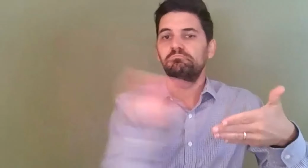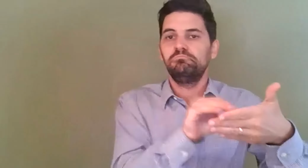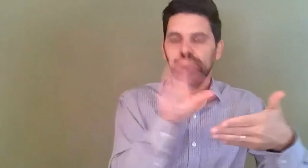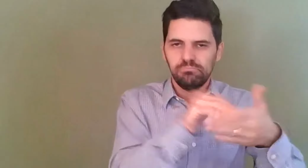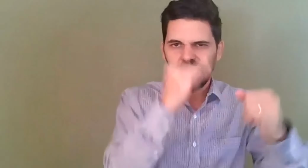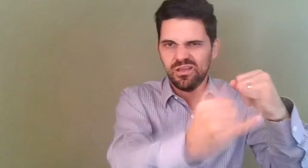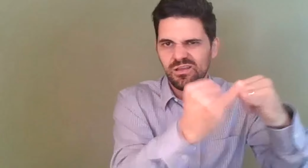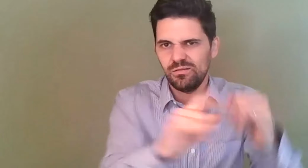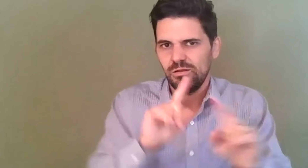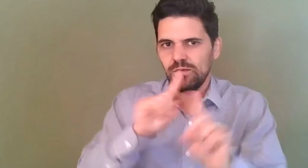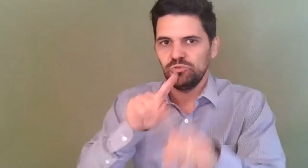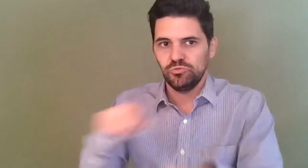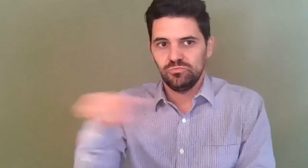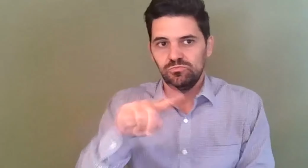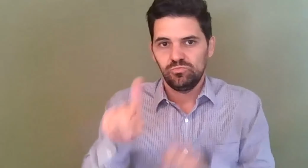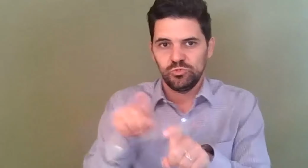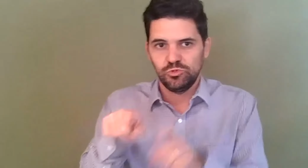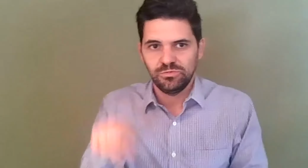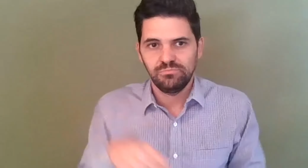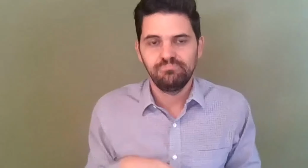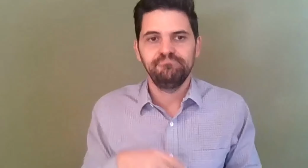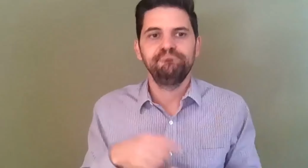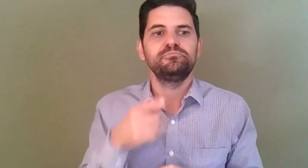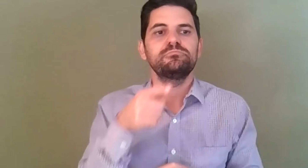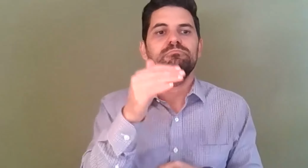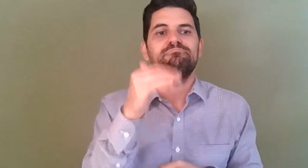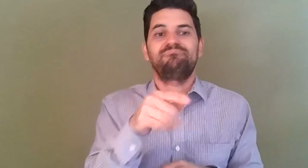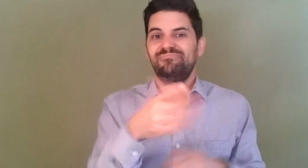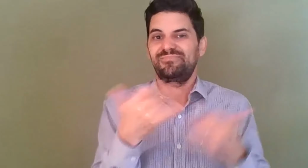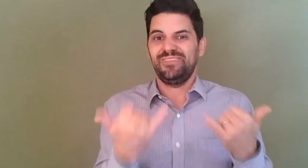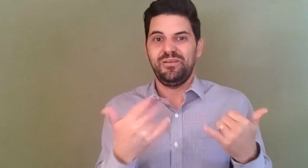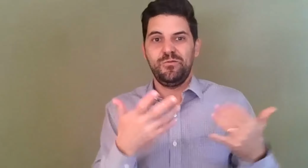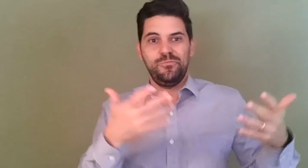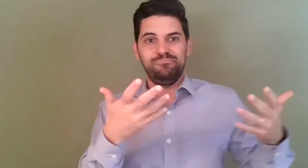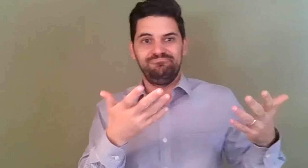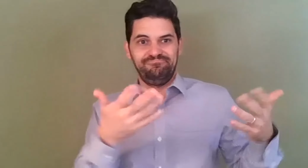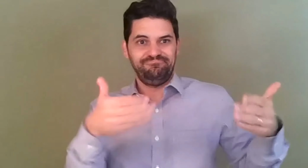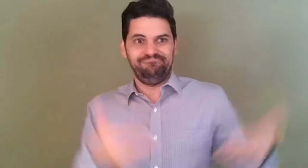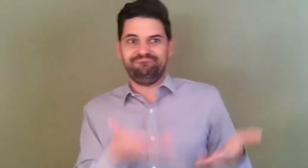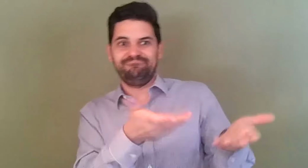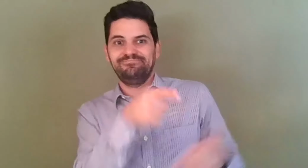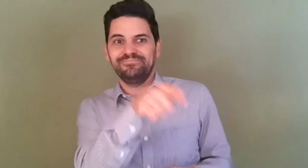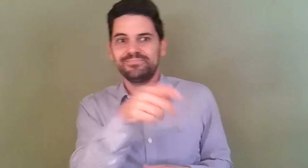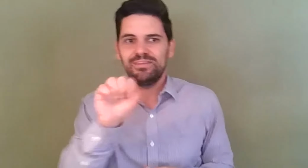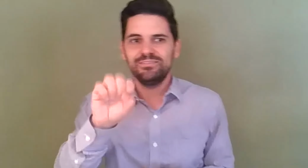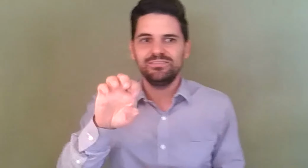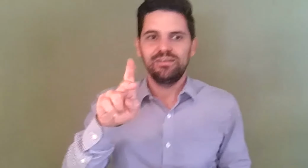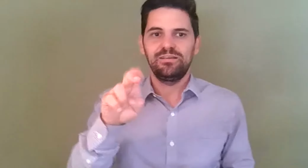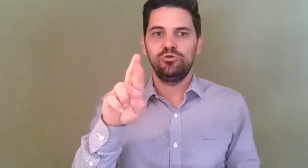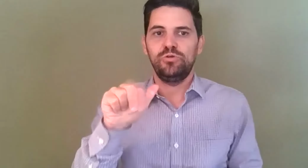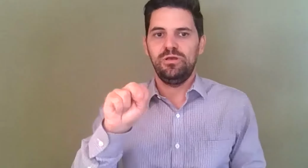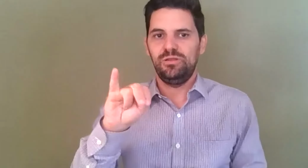try to respond in the chat at the end of our webinar. And our